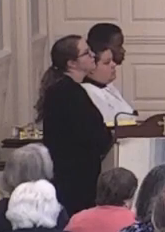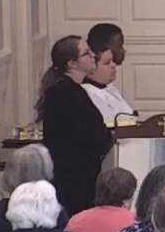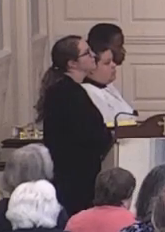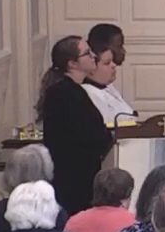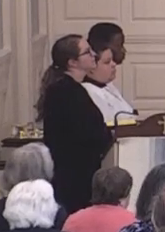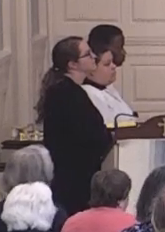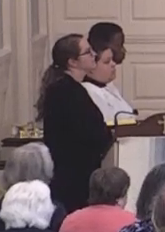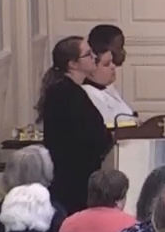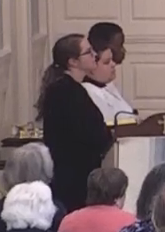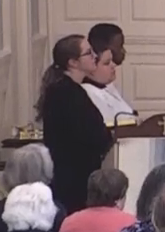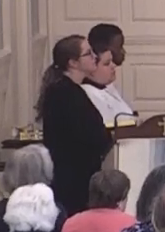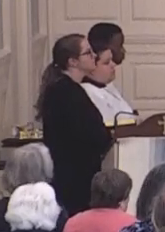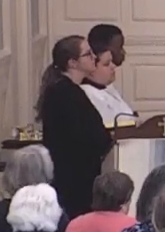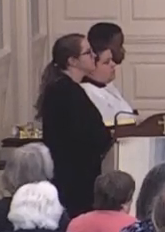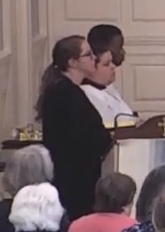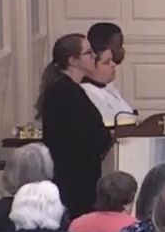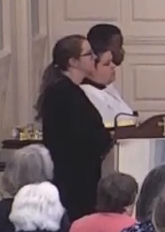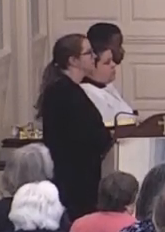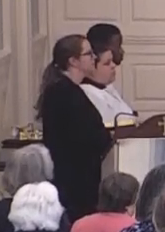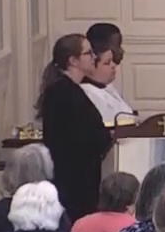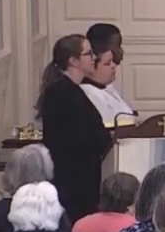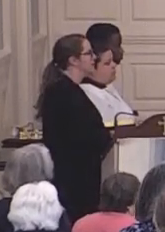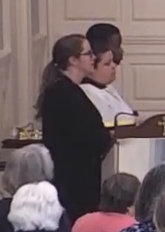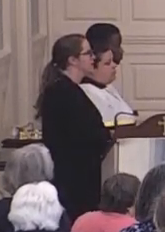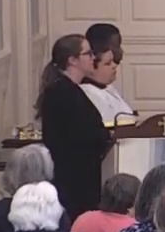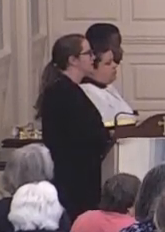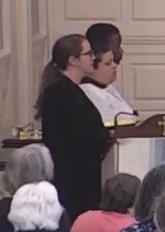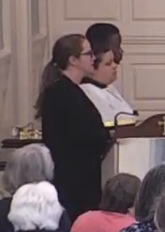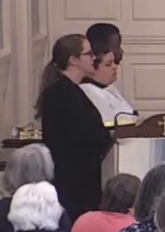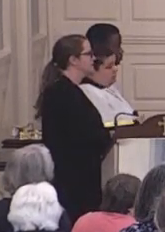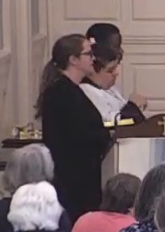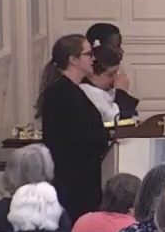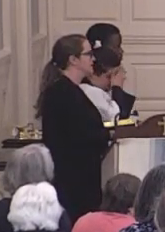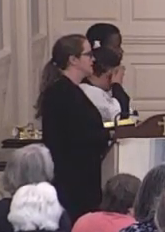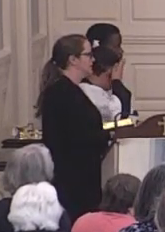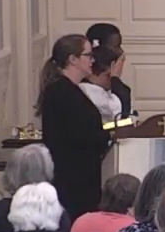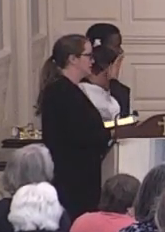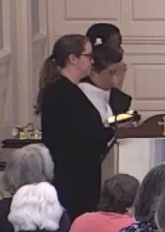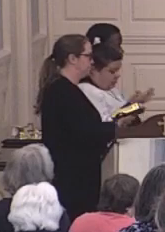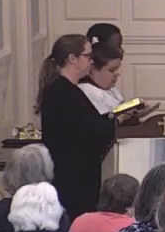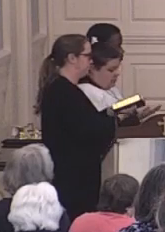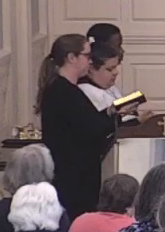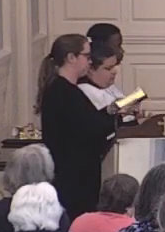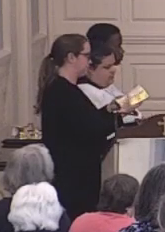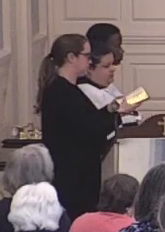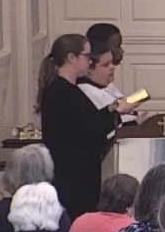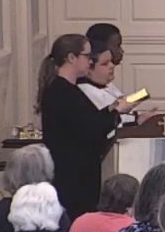Also, there will be a second collection for building maintenance and heating.